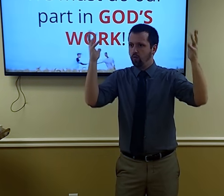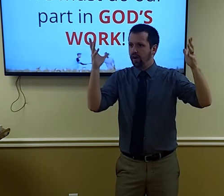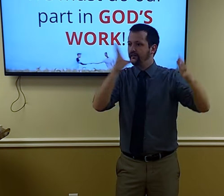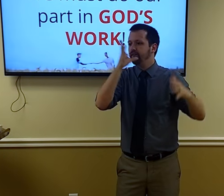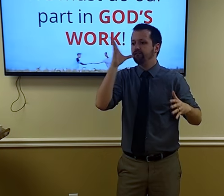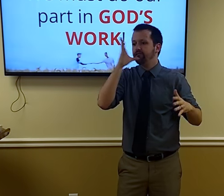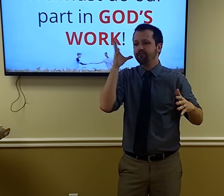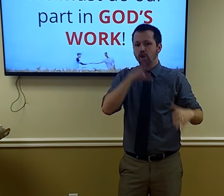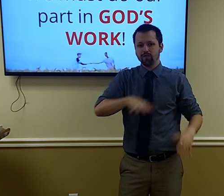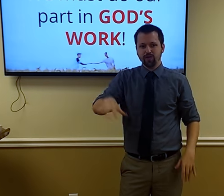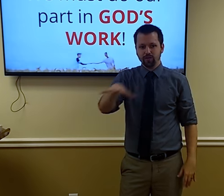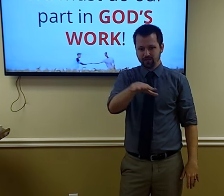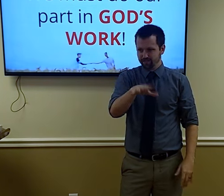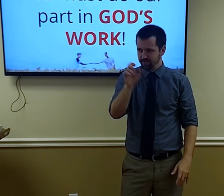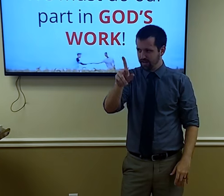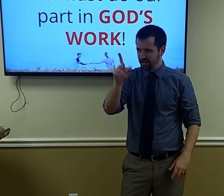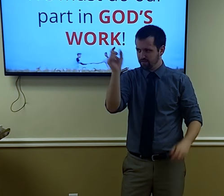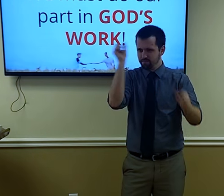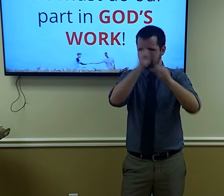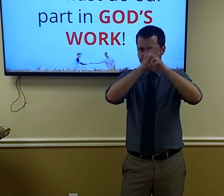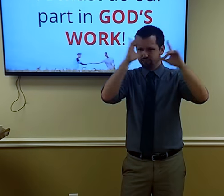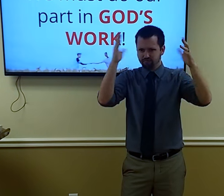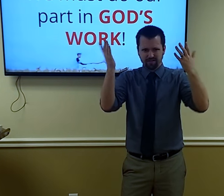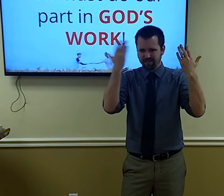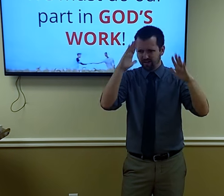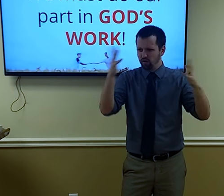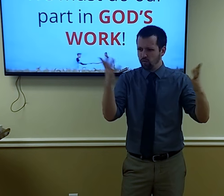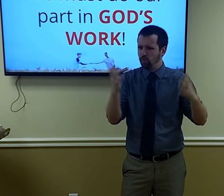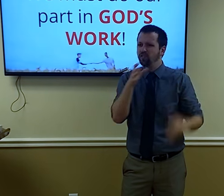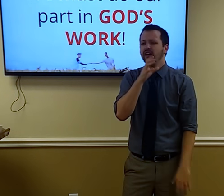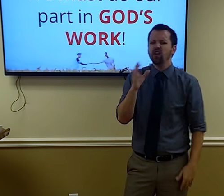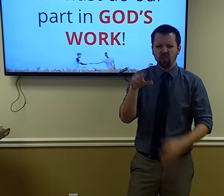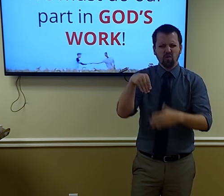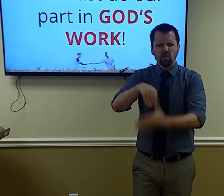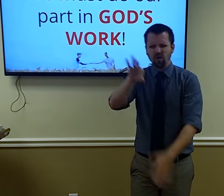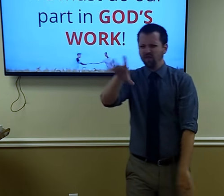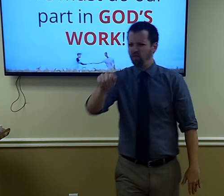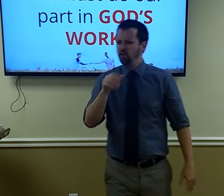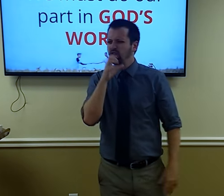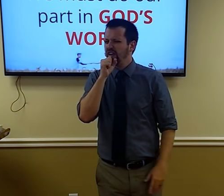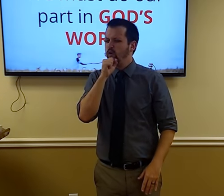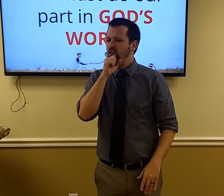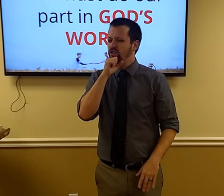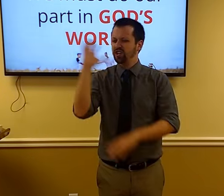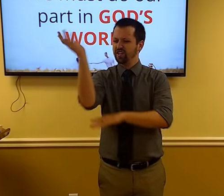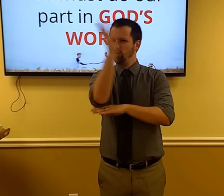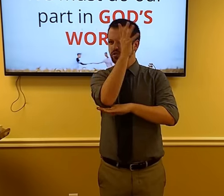what? Farm field, okay? I don't know what. We'll say, we're in Florida. We'll say orange